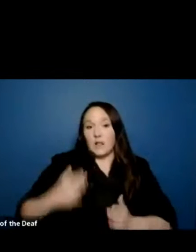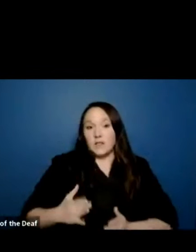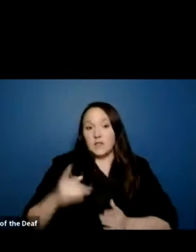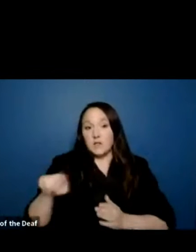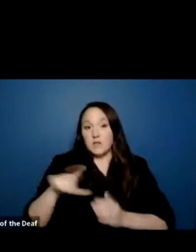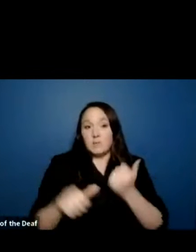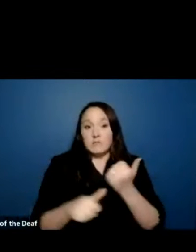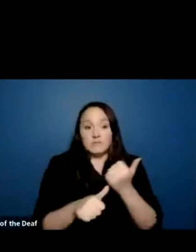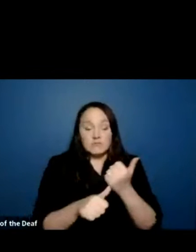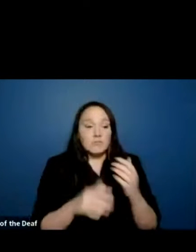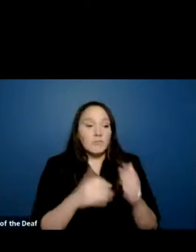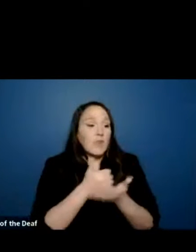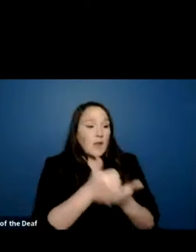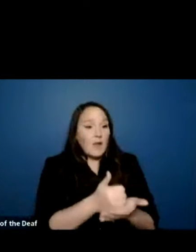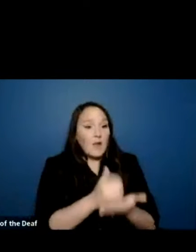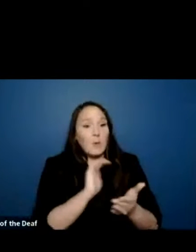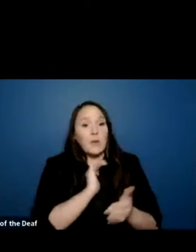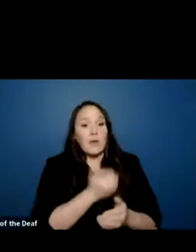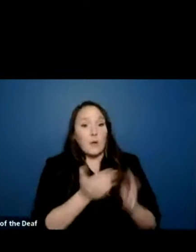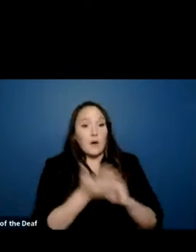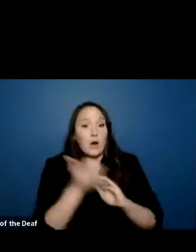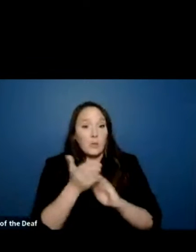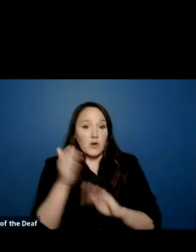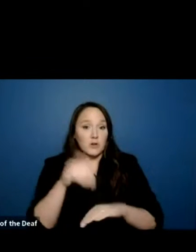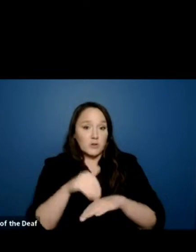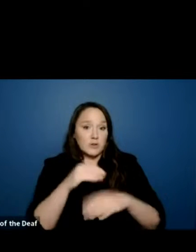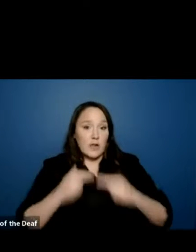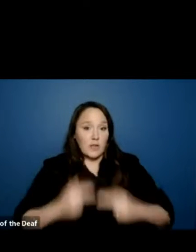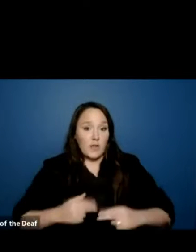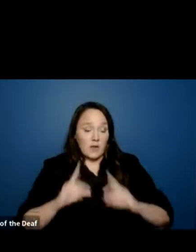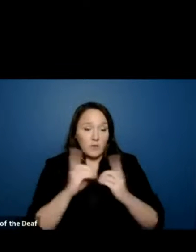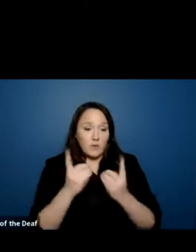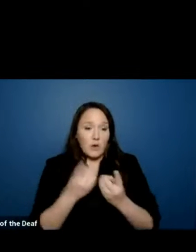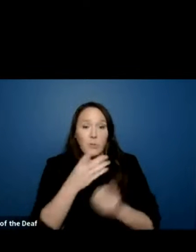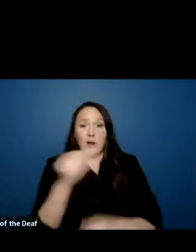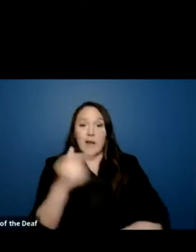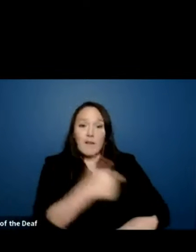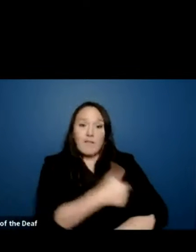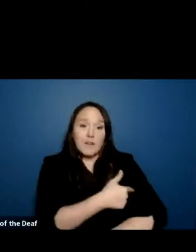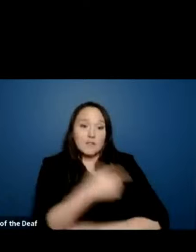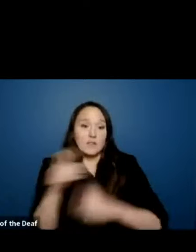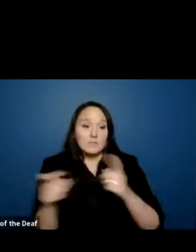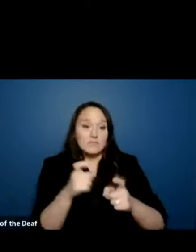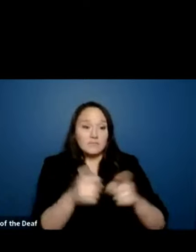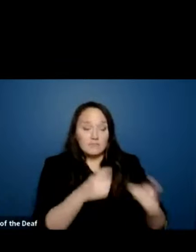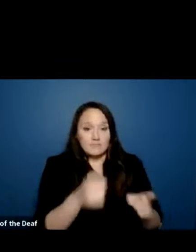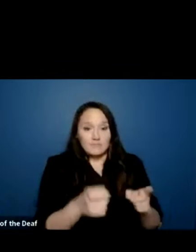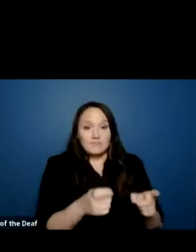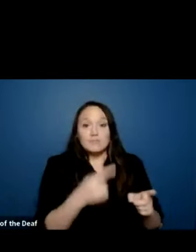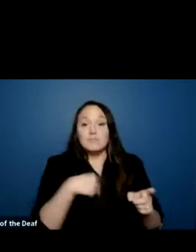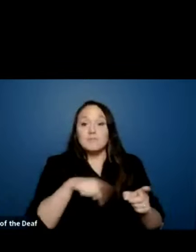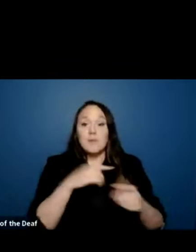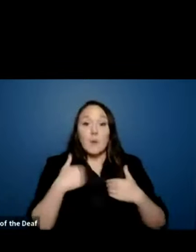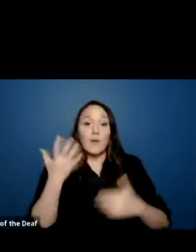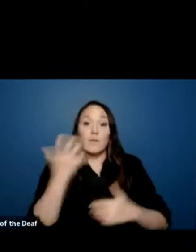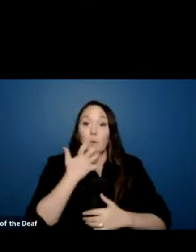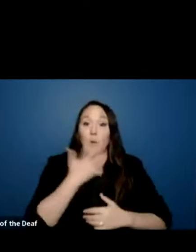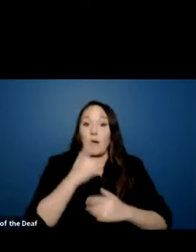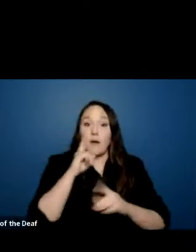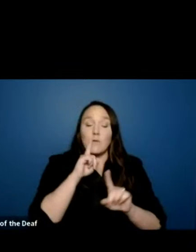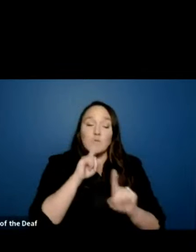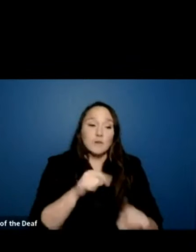assisting our operations at the health department and our vaccine distribution. We received an incredible response from folks